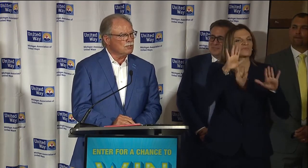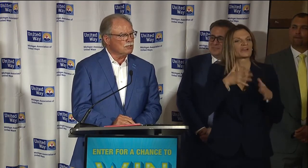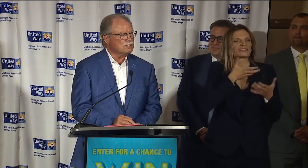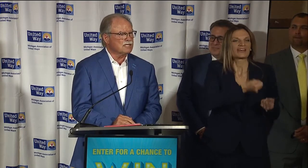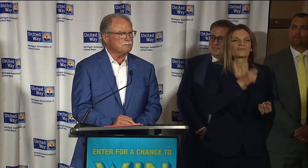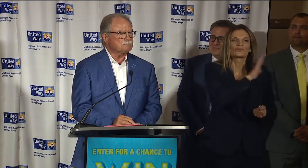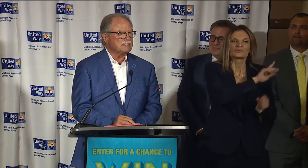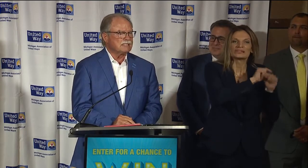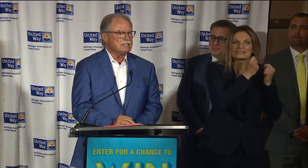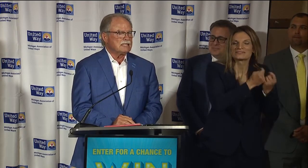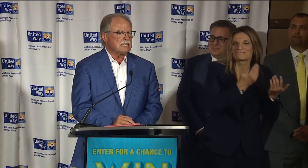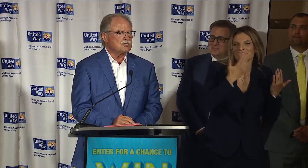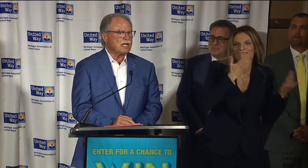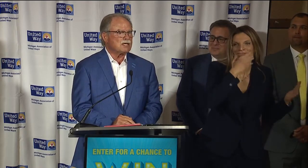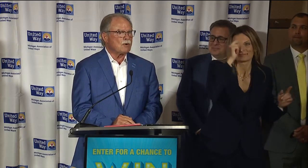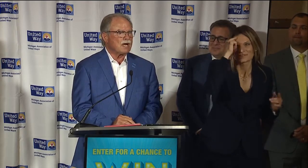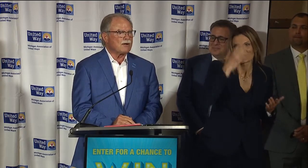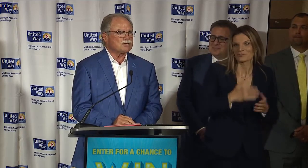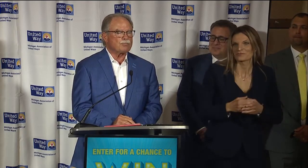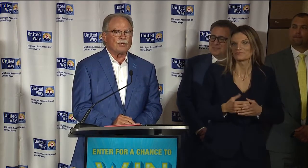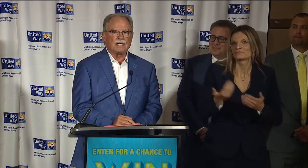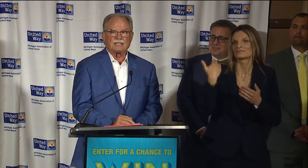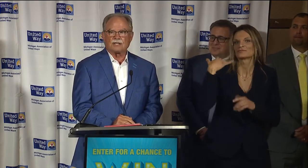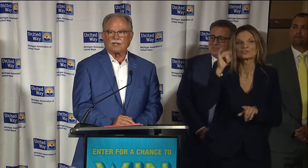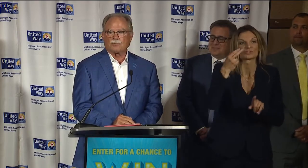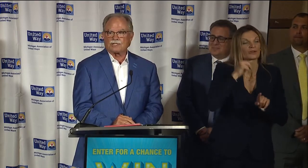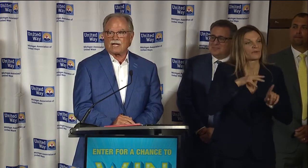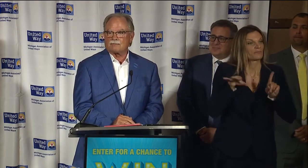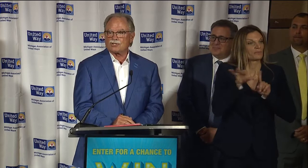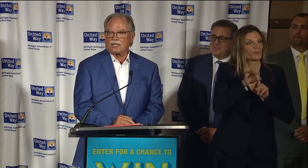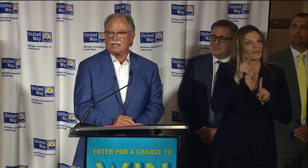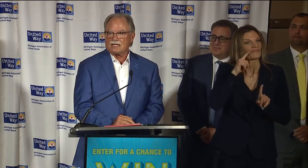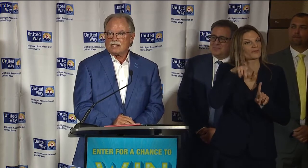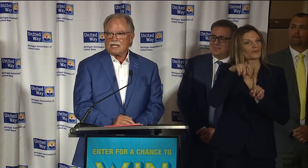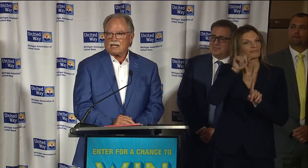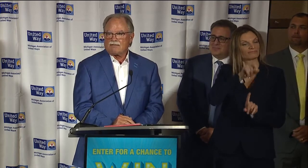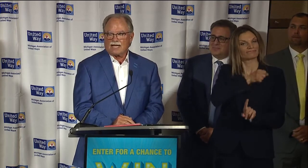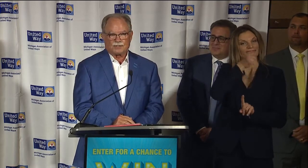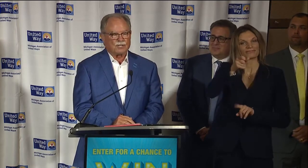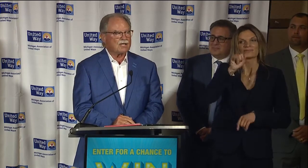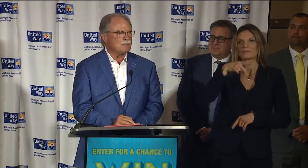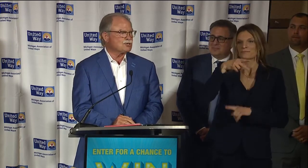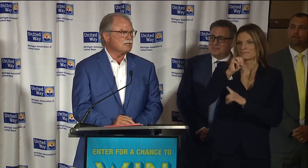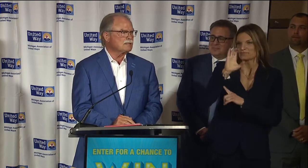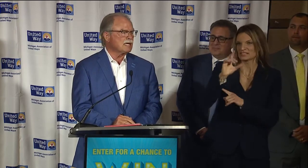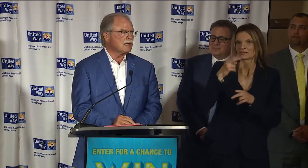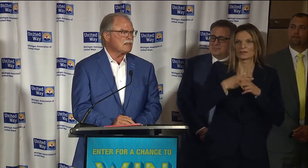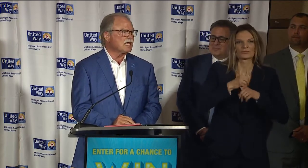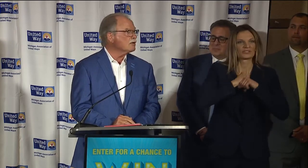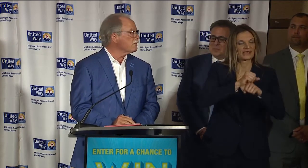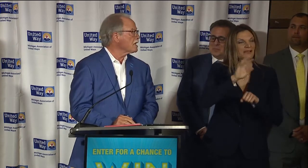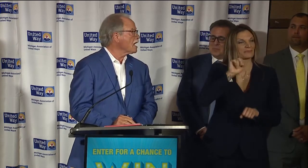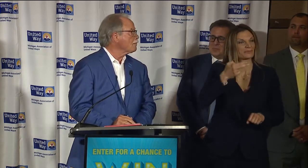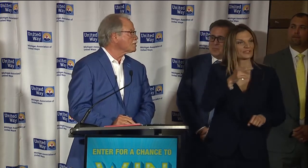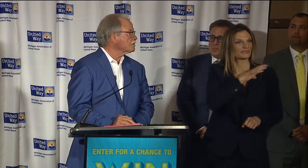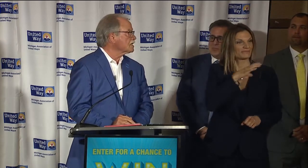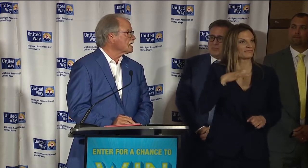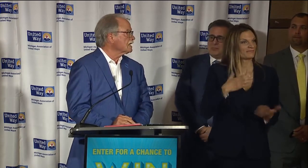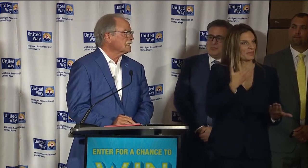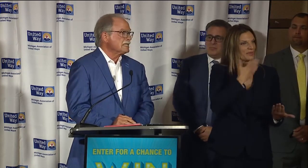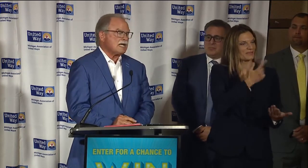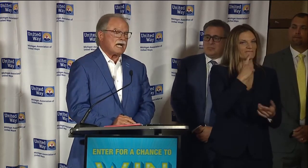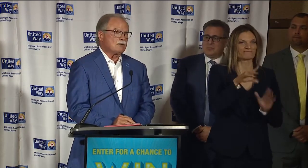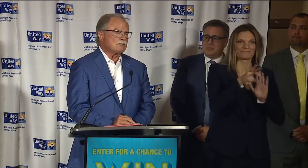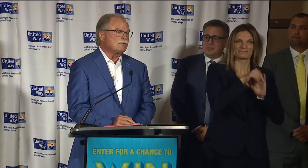in you and your team. In January, I was appointed to the Protect Michigan Advisory Commission. Thank you for that